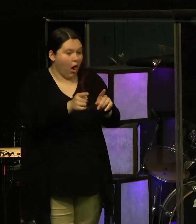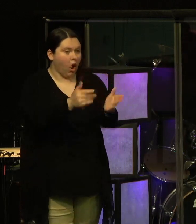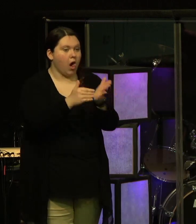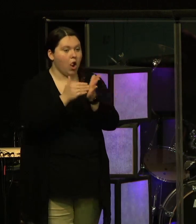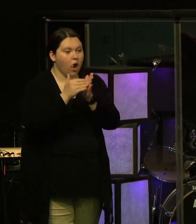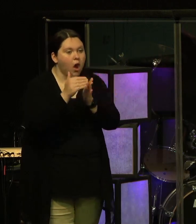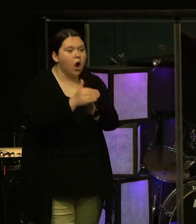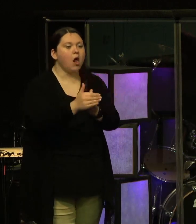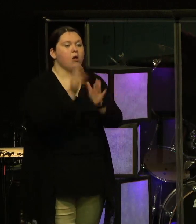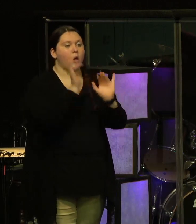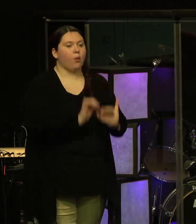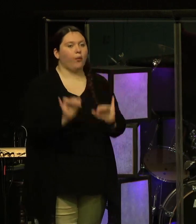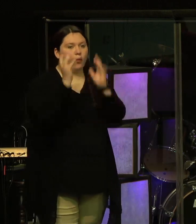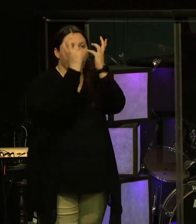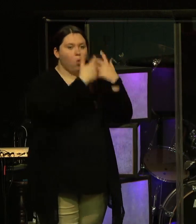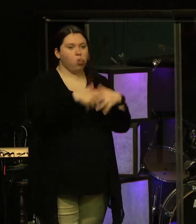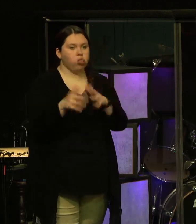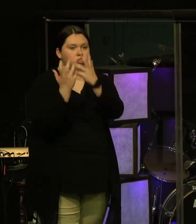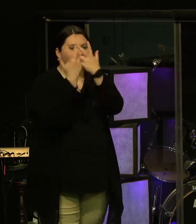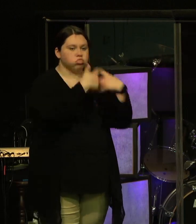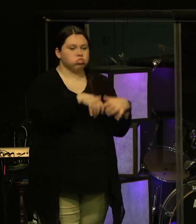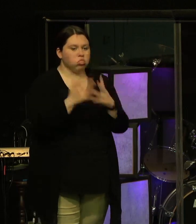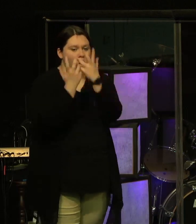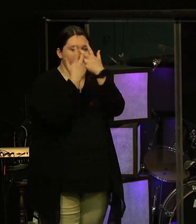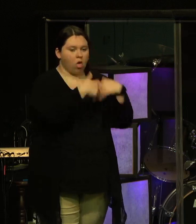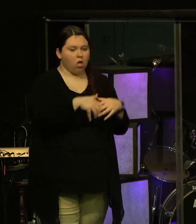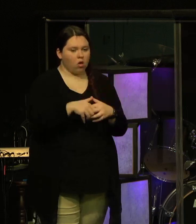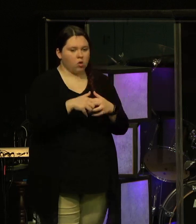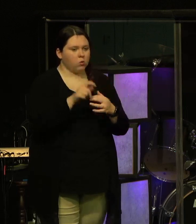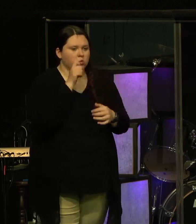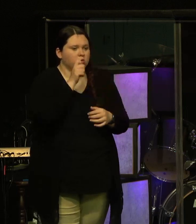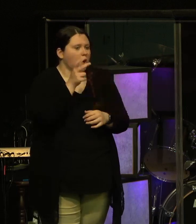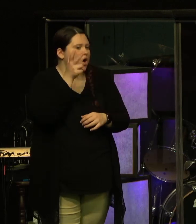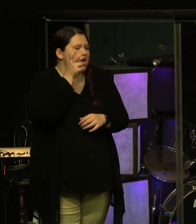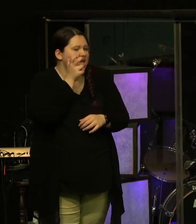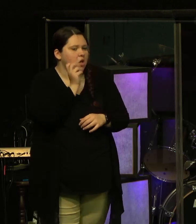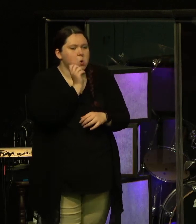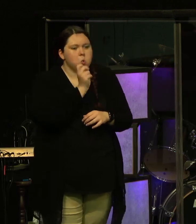a steady manner that you don't even hear any little